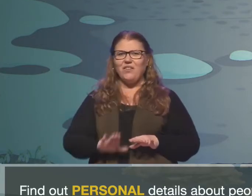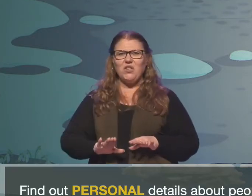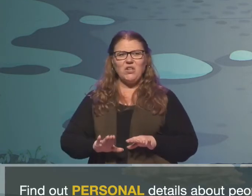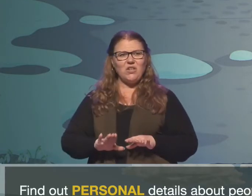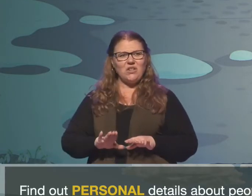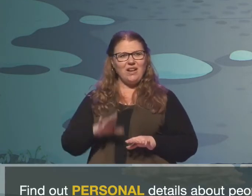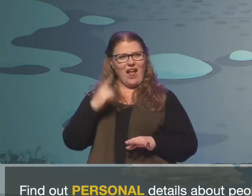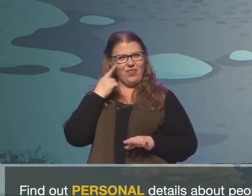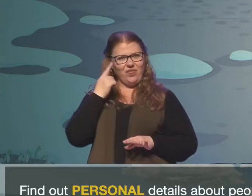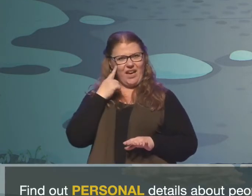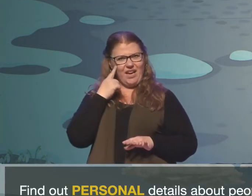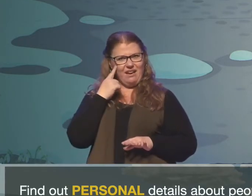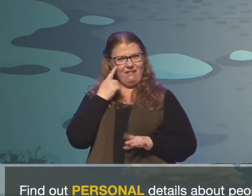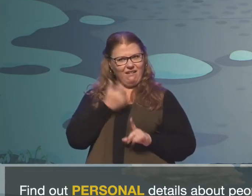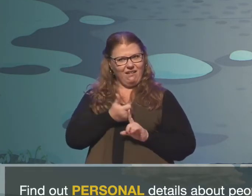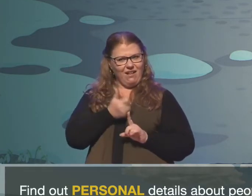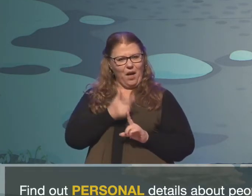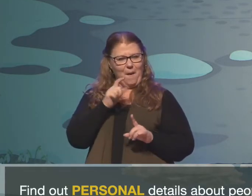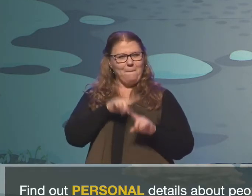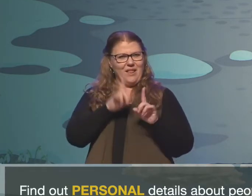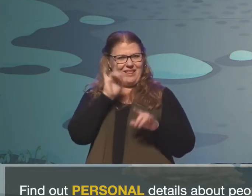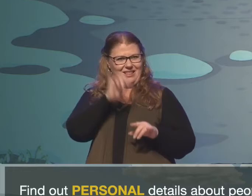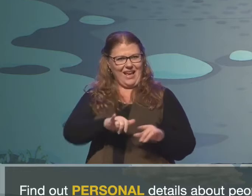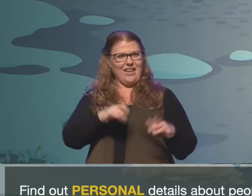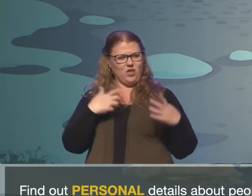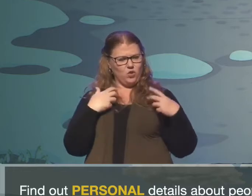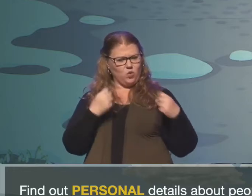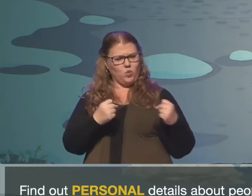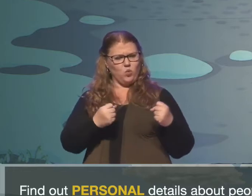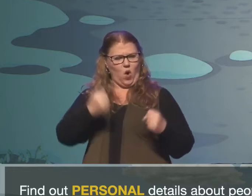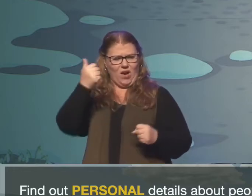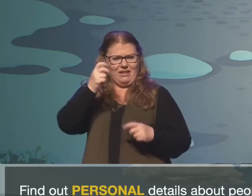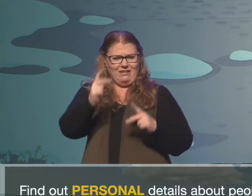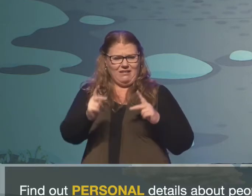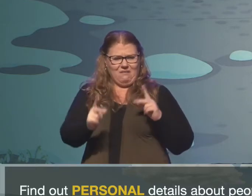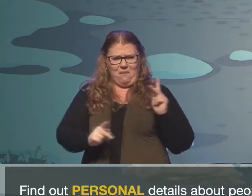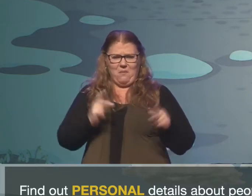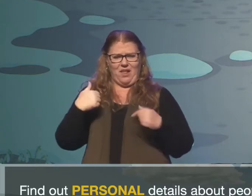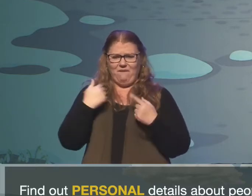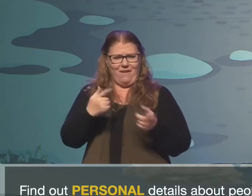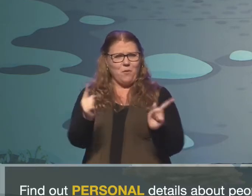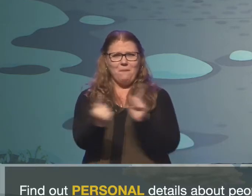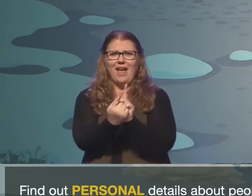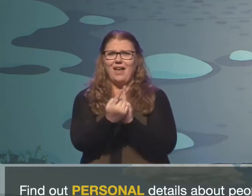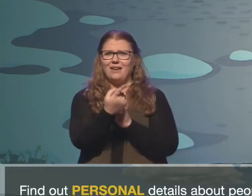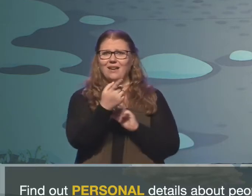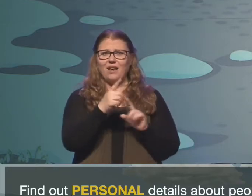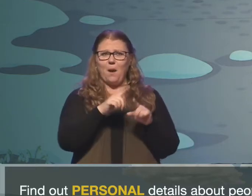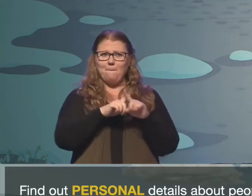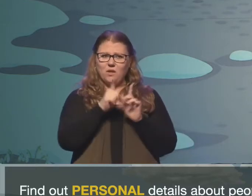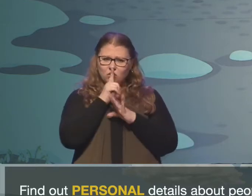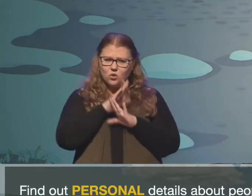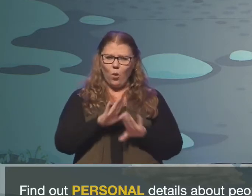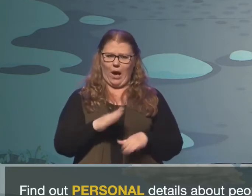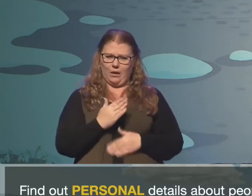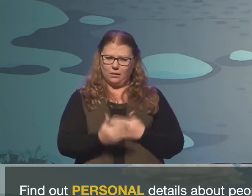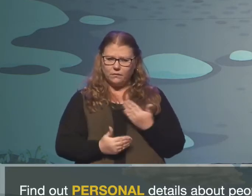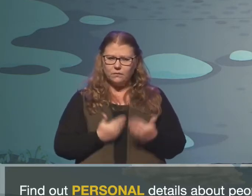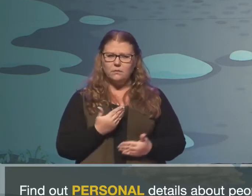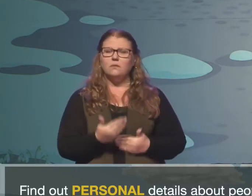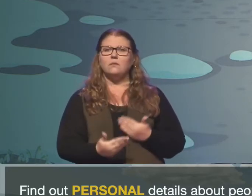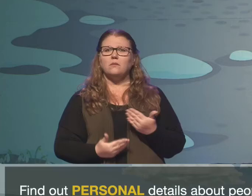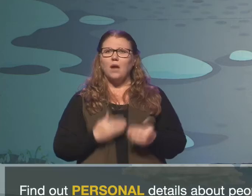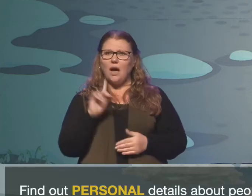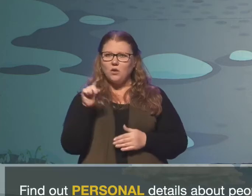you would never think it, but this is one of the most courageous people, strongest people I've ever met. But just quietly going through. But